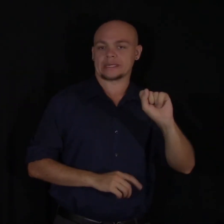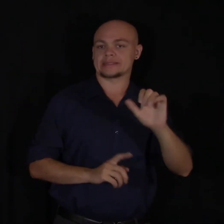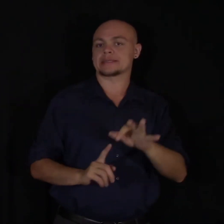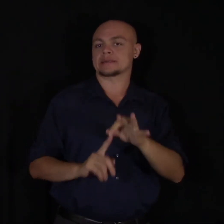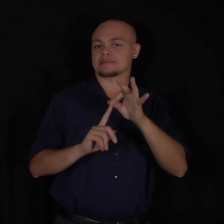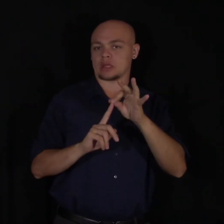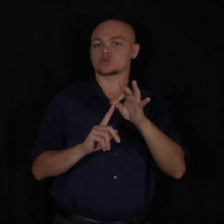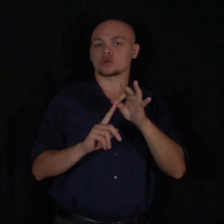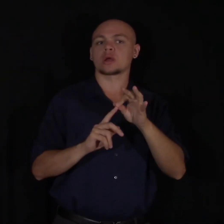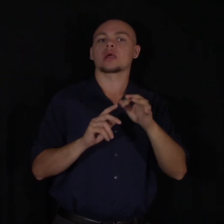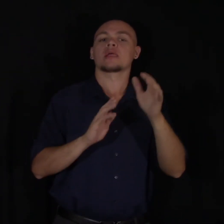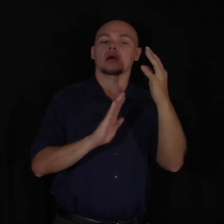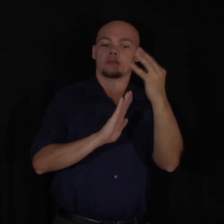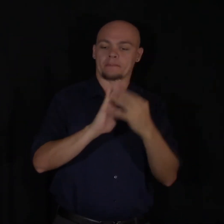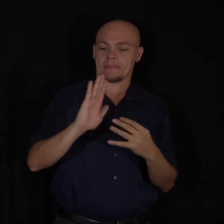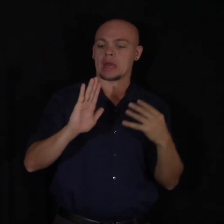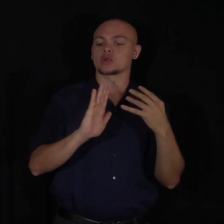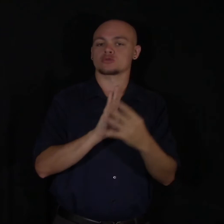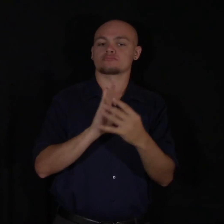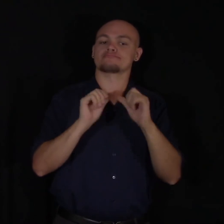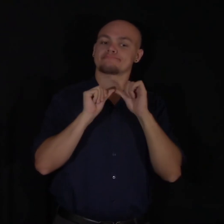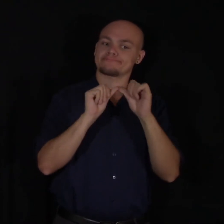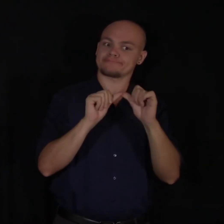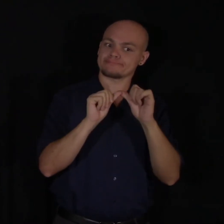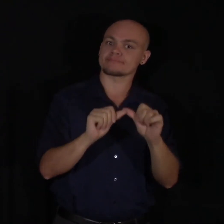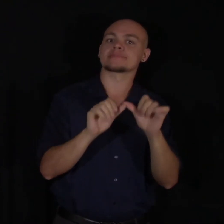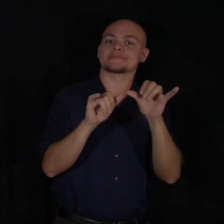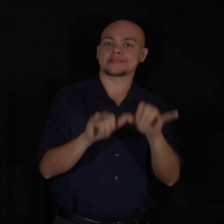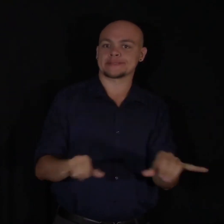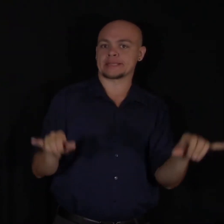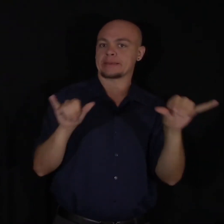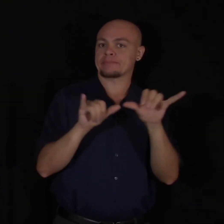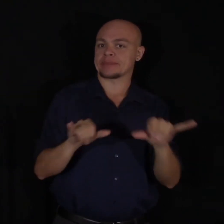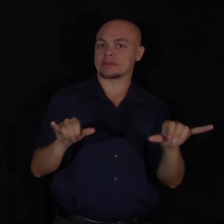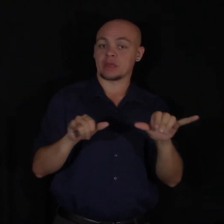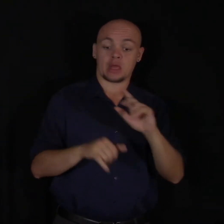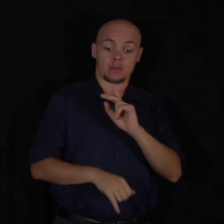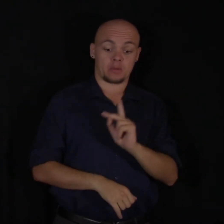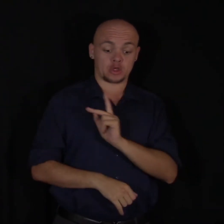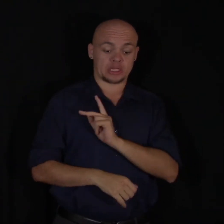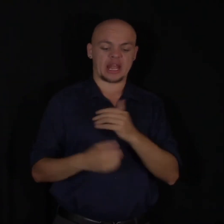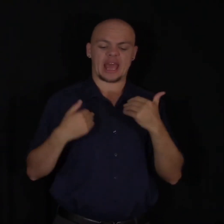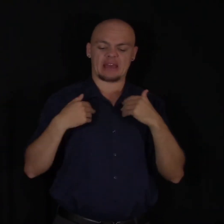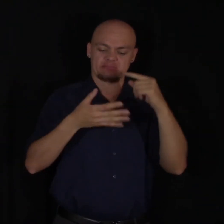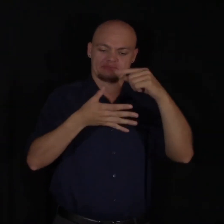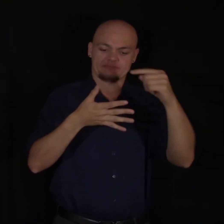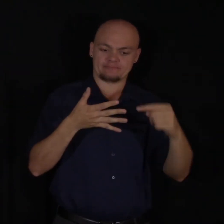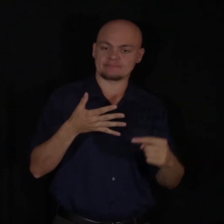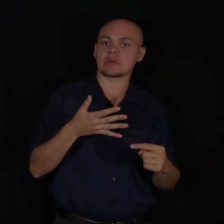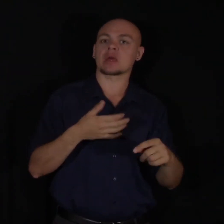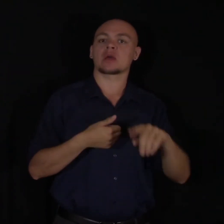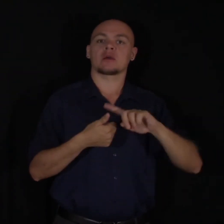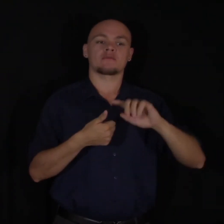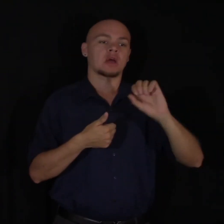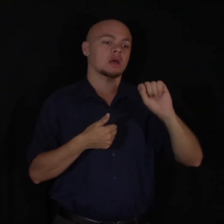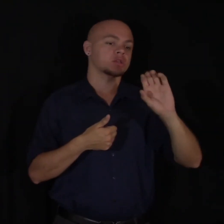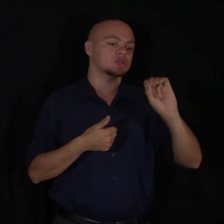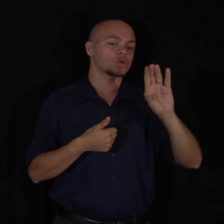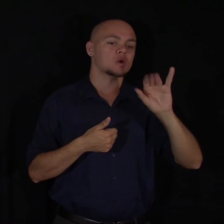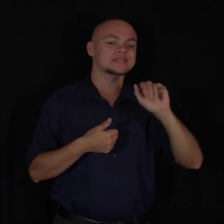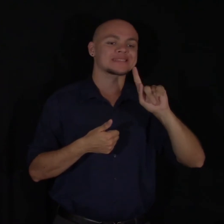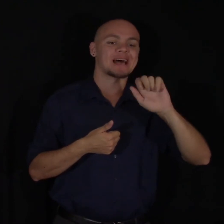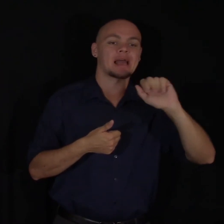A personality is made from a lot of different aspects. You have a societal, culture,